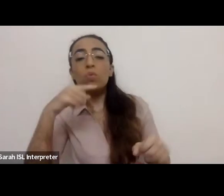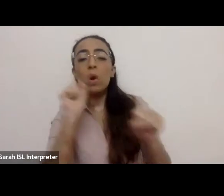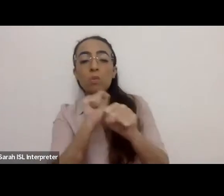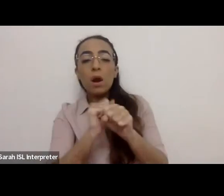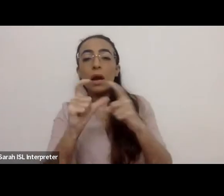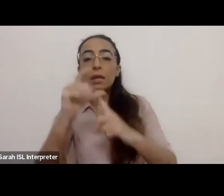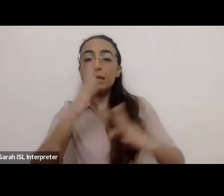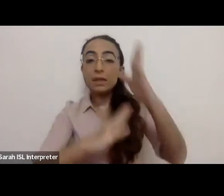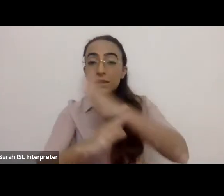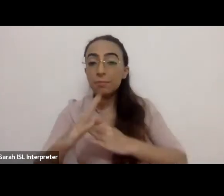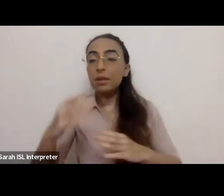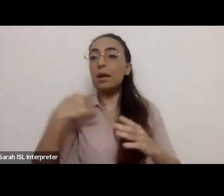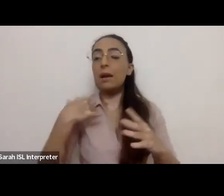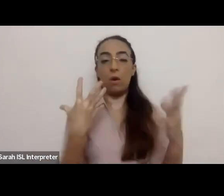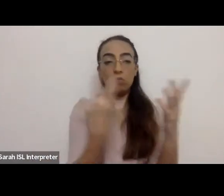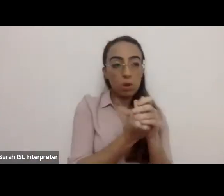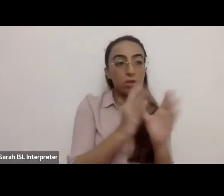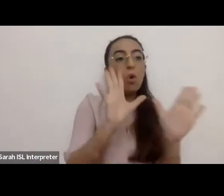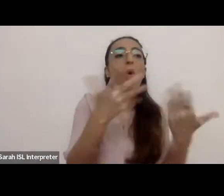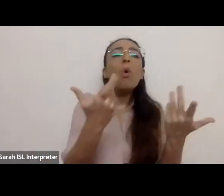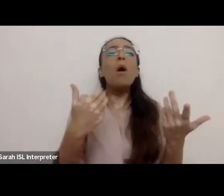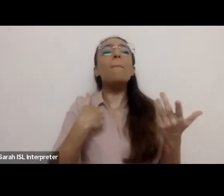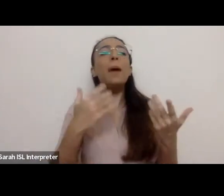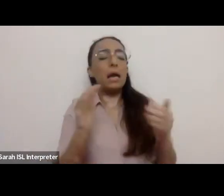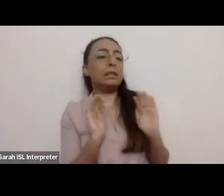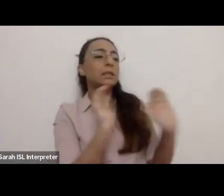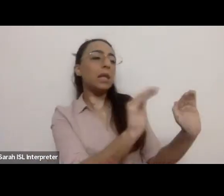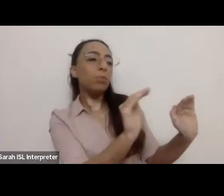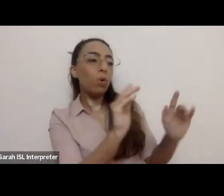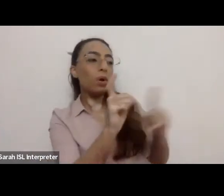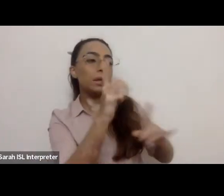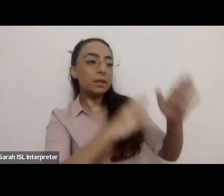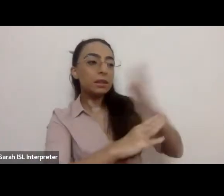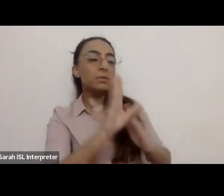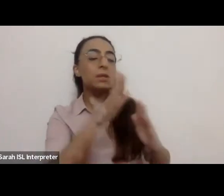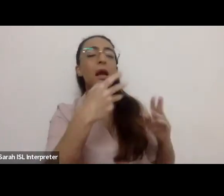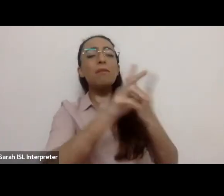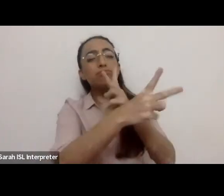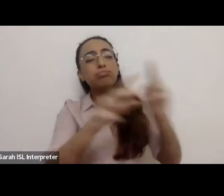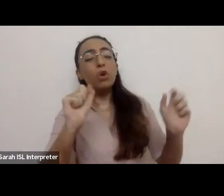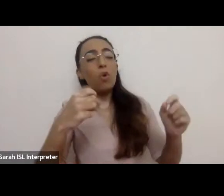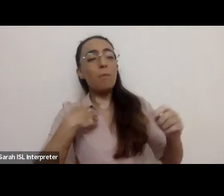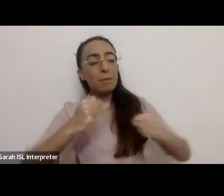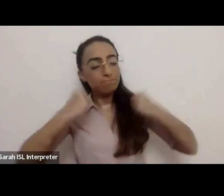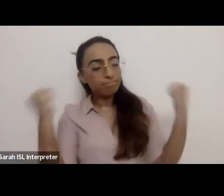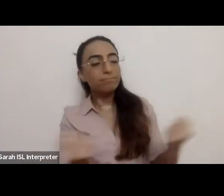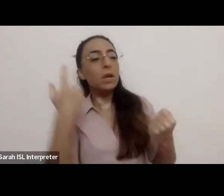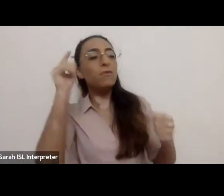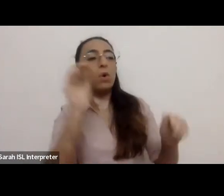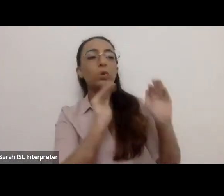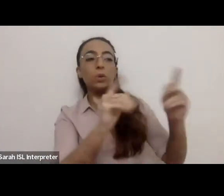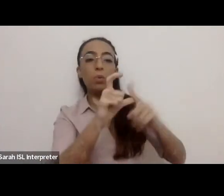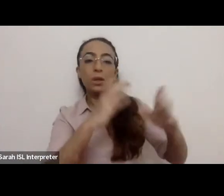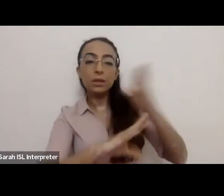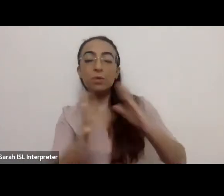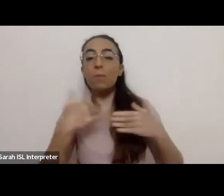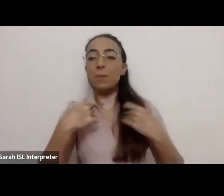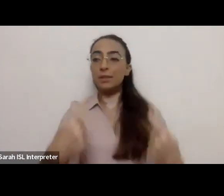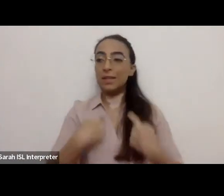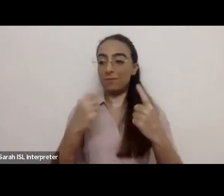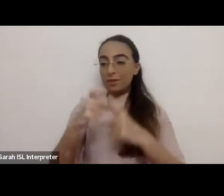disabilities and for disabilities came forward and supported through their various initiatives so that people could sustain themselves during this